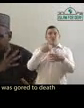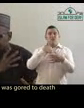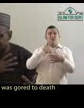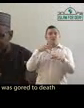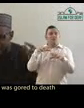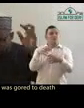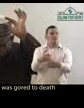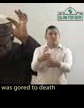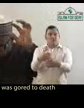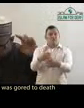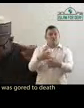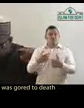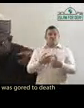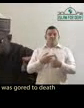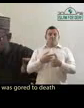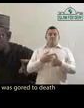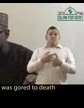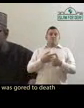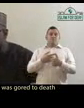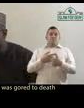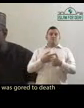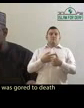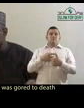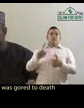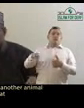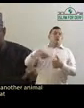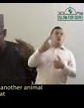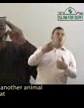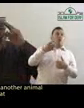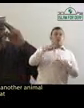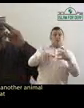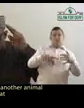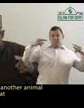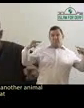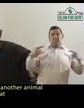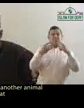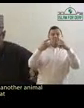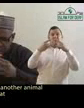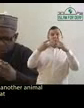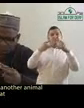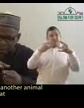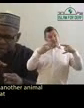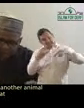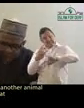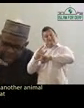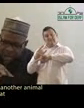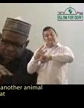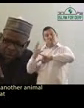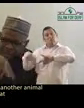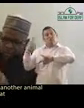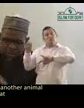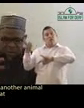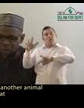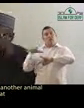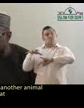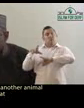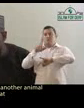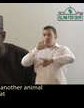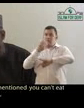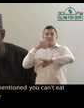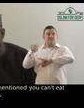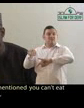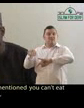You can't eat the animal that was gored to death by another animal. One animal puts his horns in another animal and it kills it. You